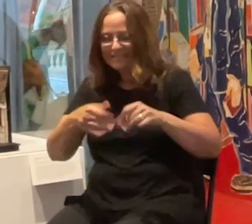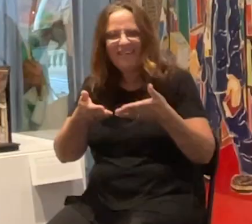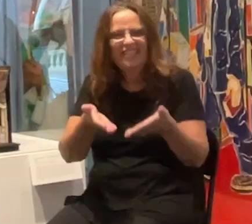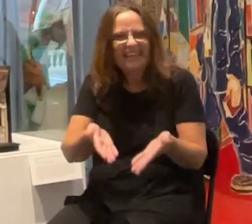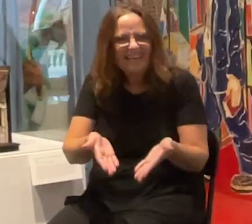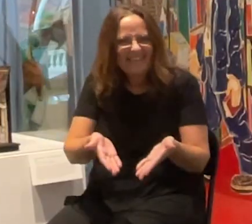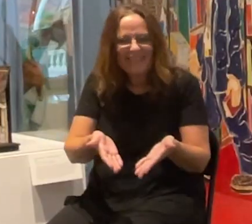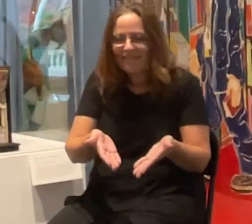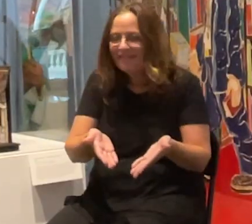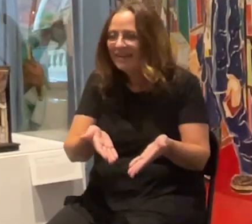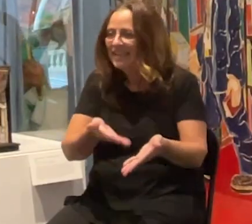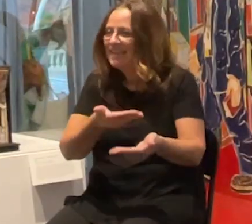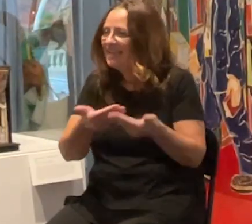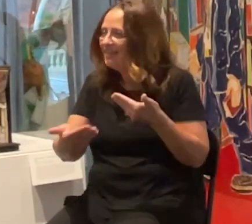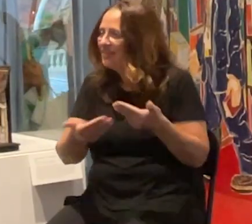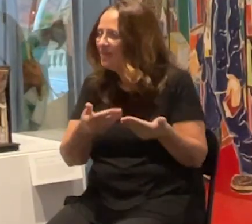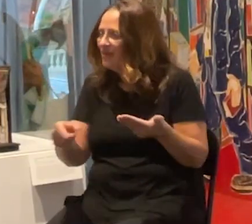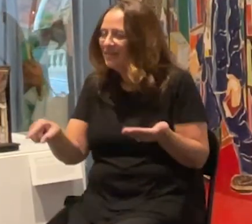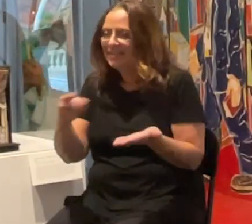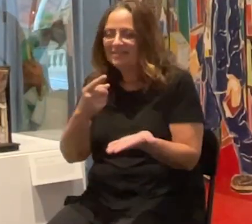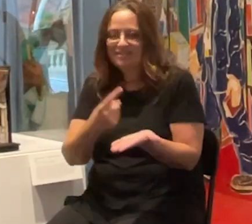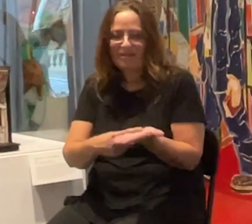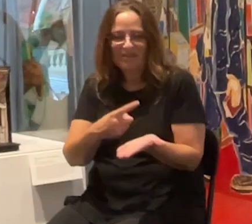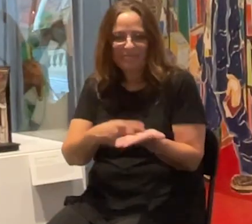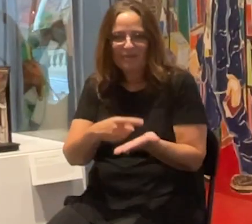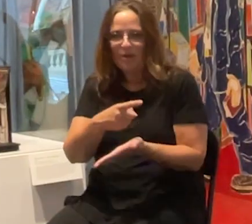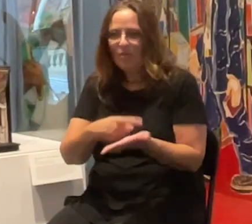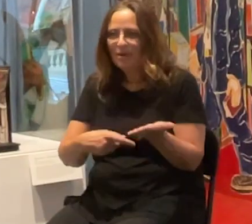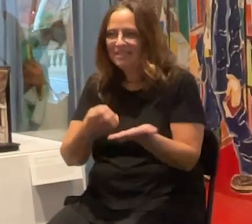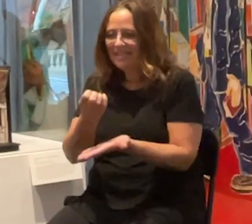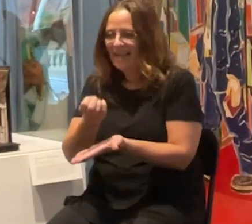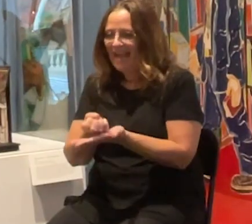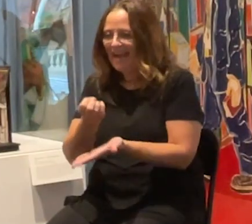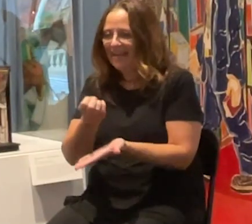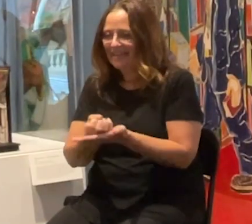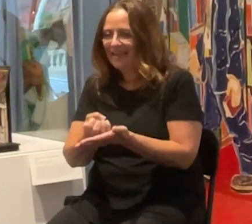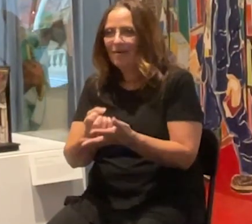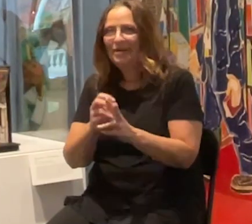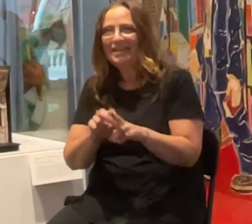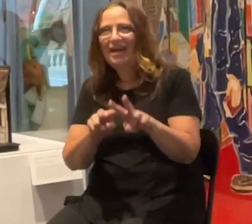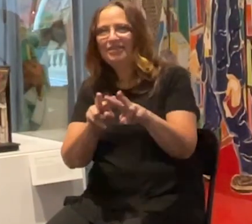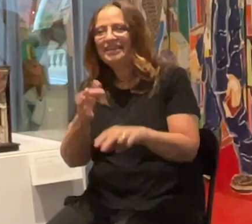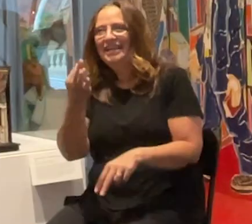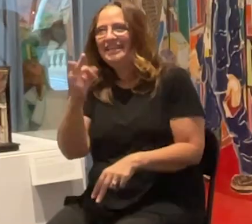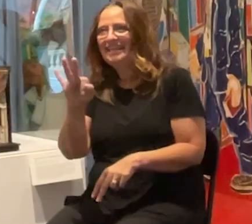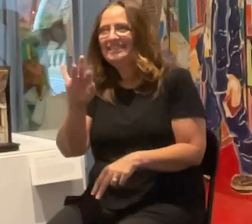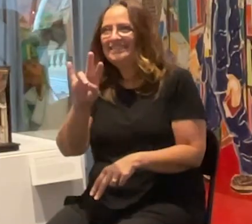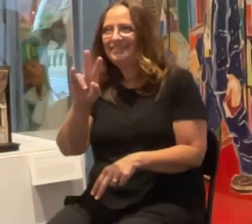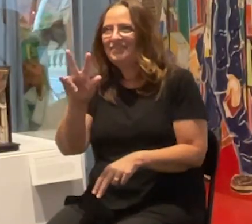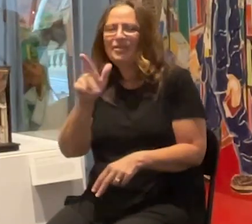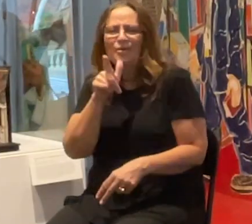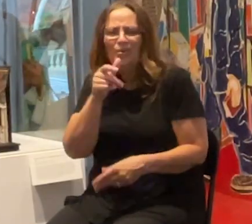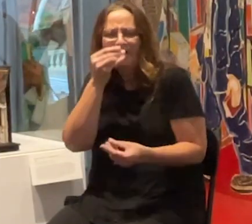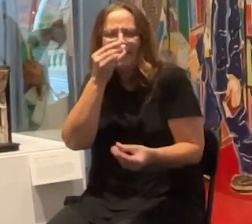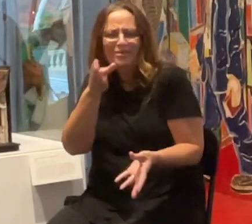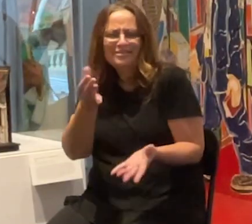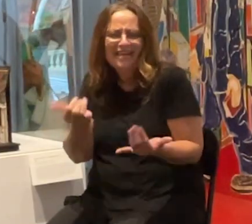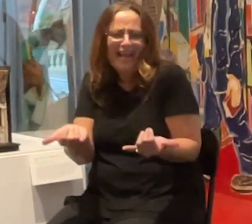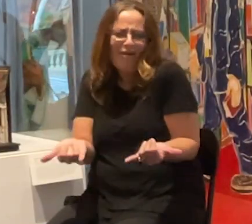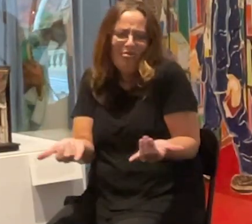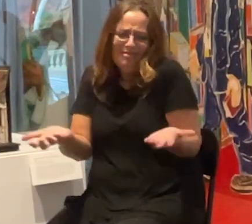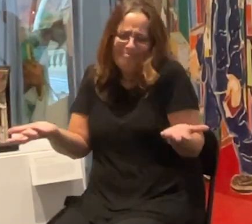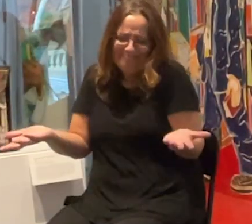though they're talking about, like, you know, what is the economic outlook of 1973? Who wants to read that now? Right? You